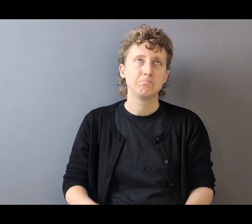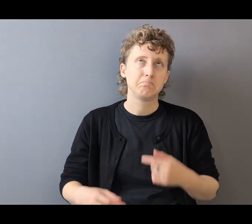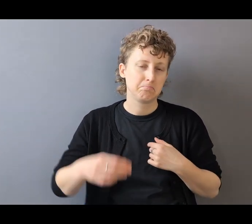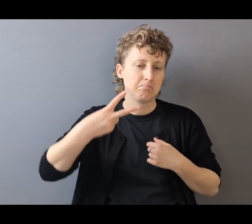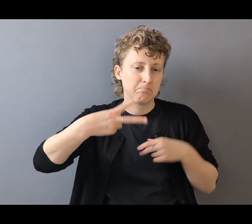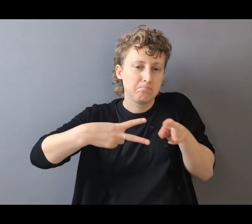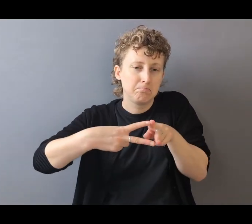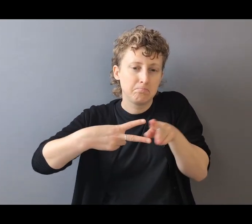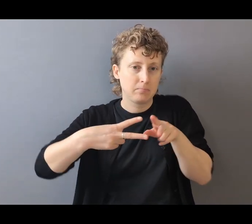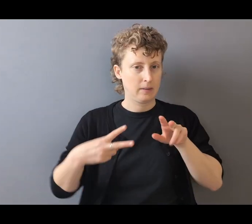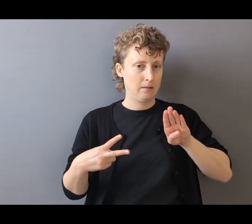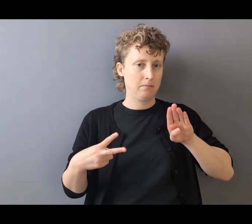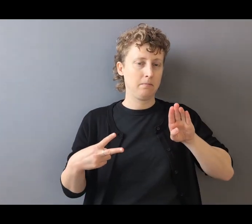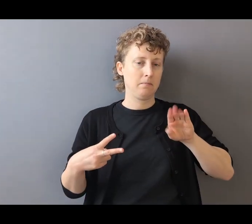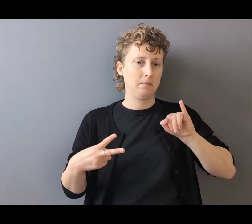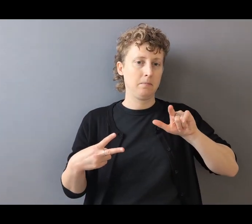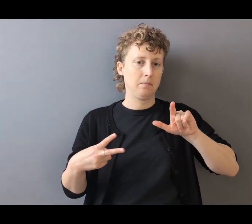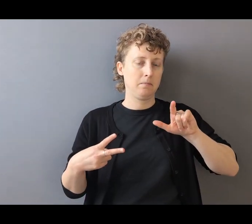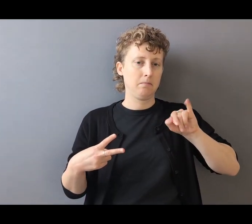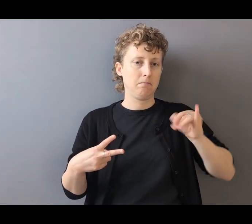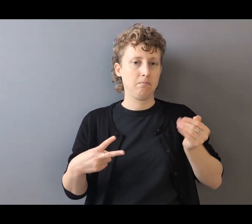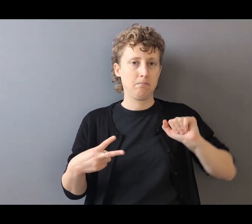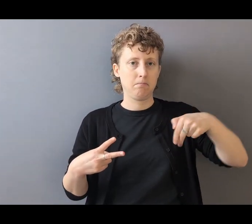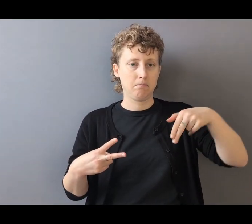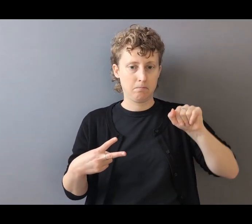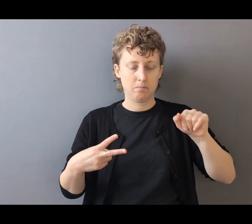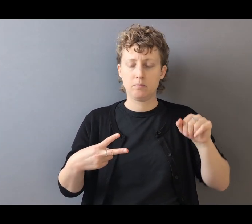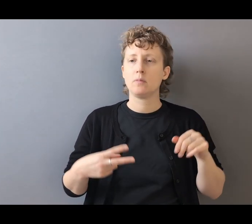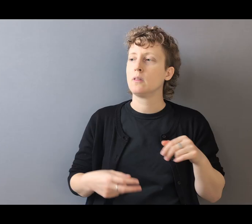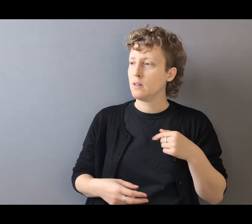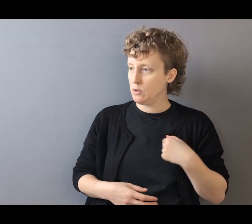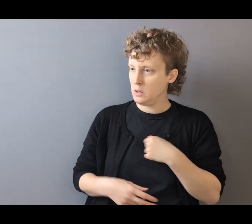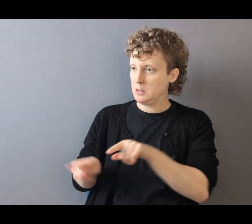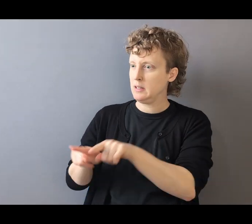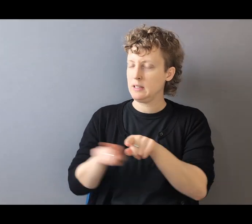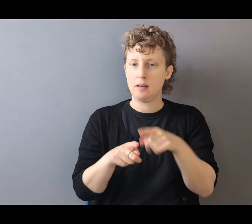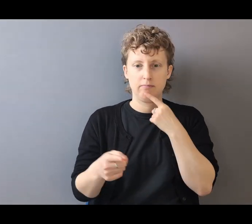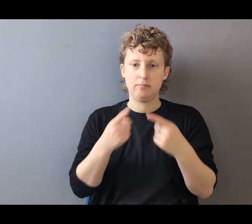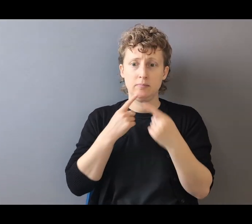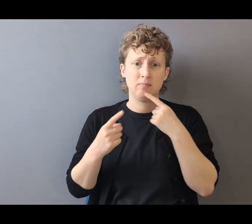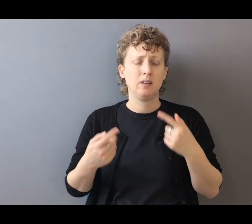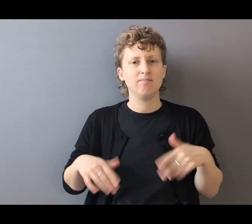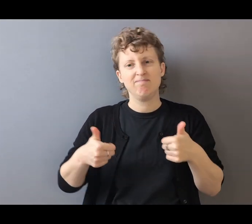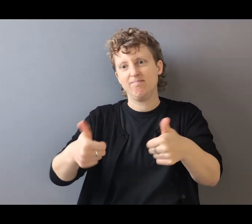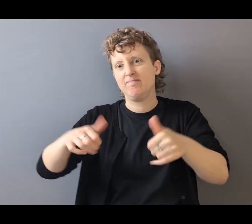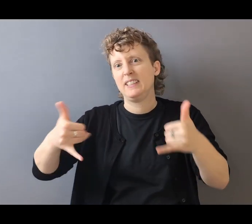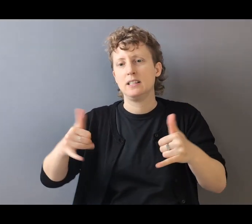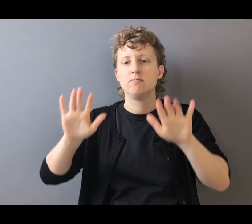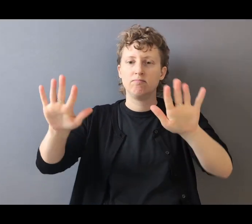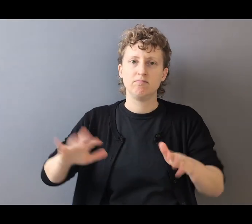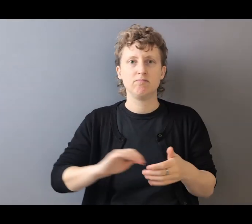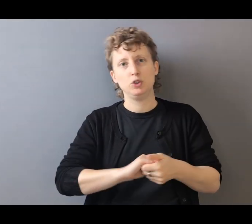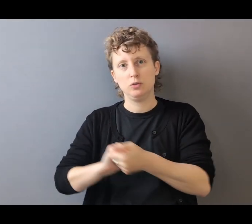First, we all said how we appreciate that we are all together and all that, but I find it a